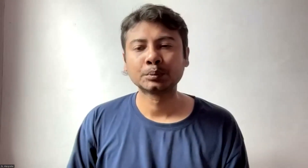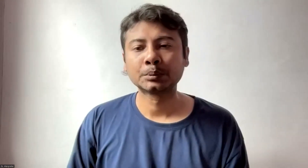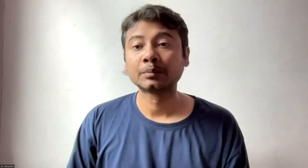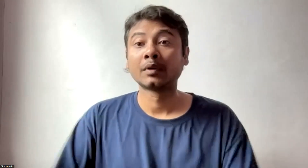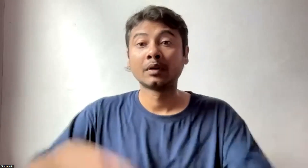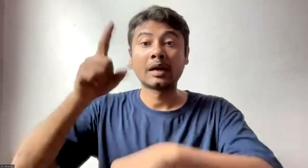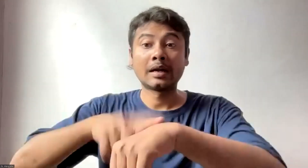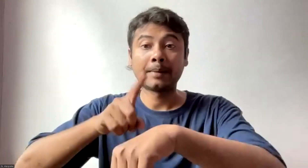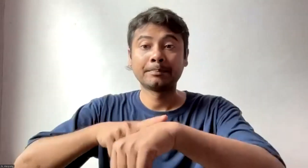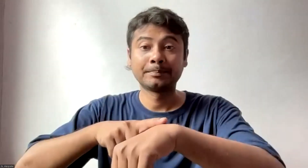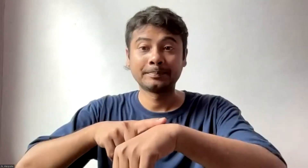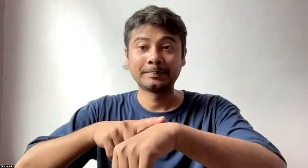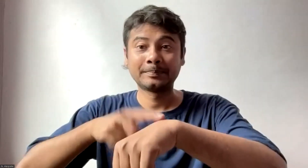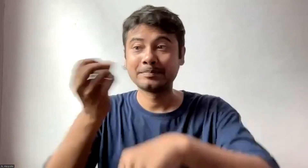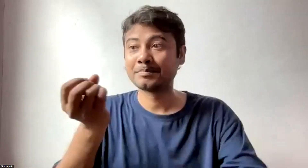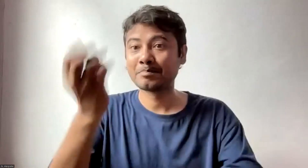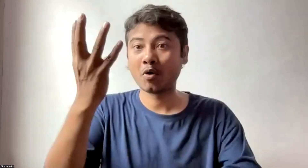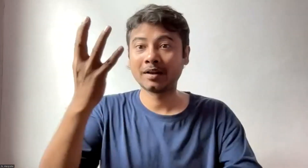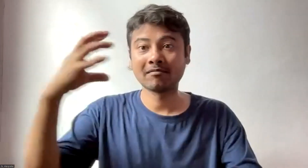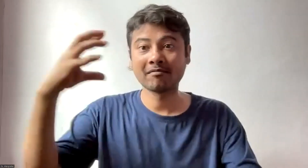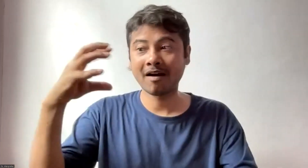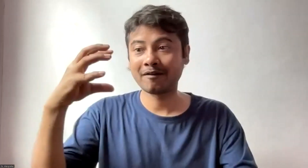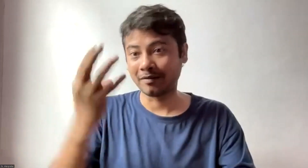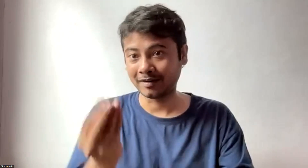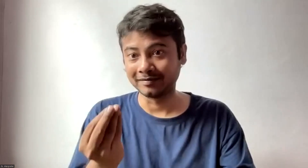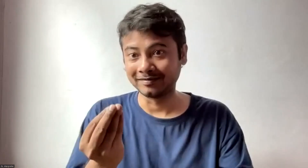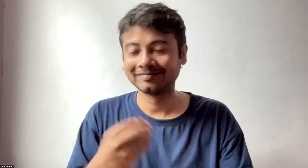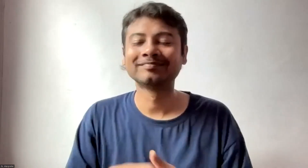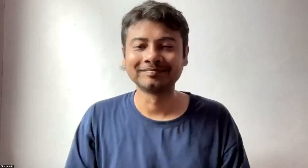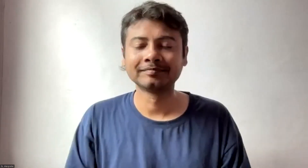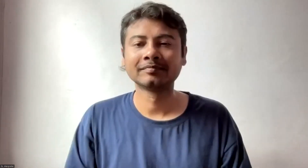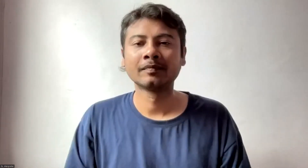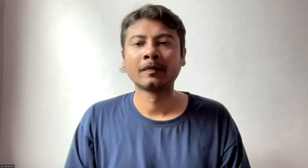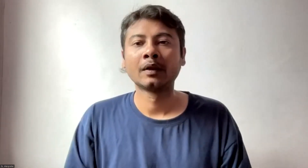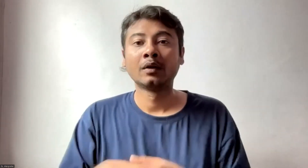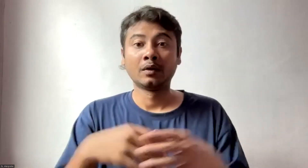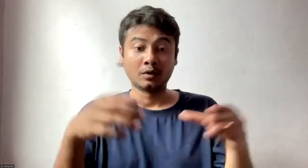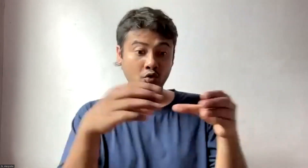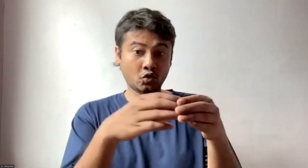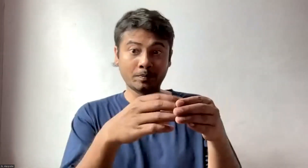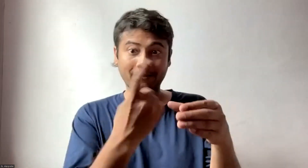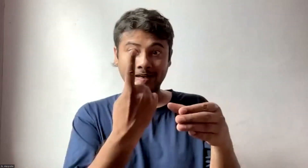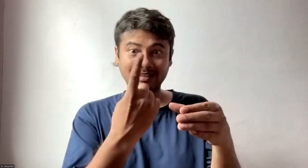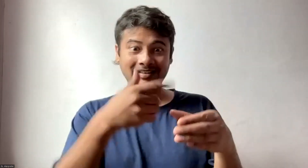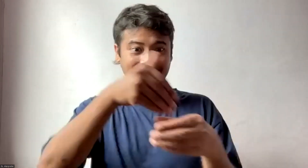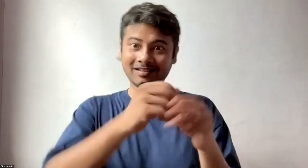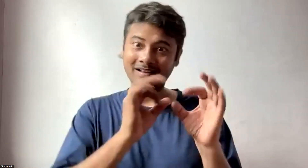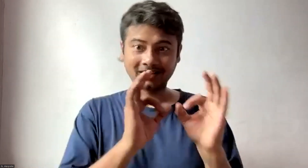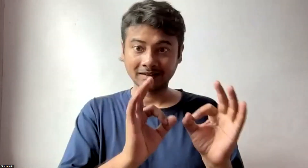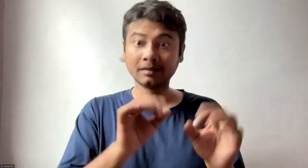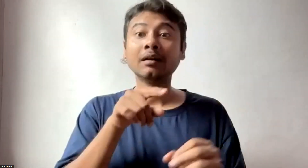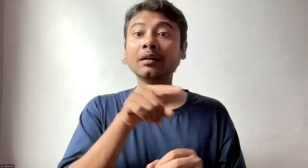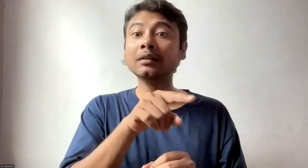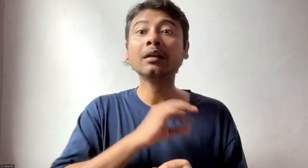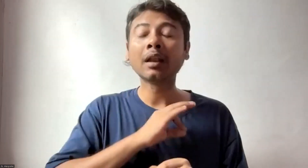first category, they are always, you can find them being busy in the morning activities. So the morning